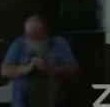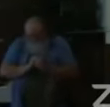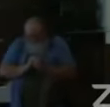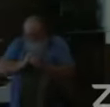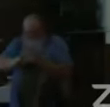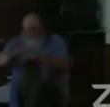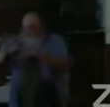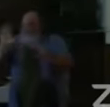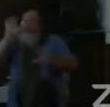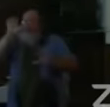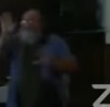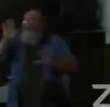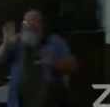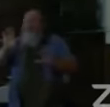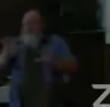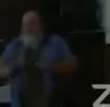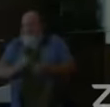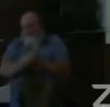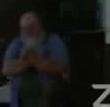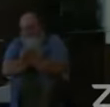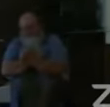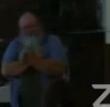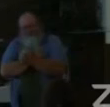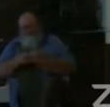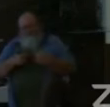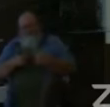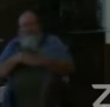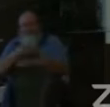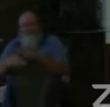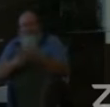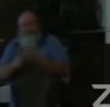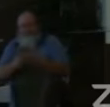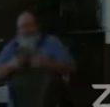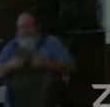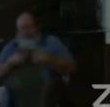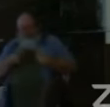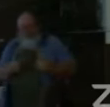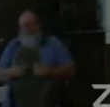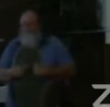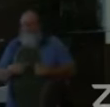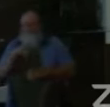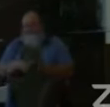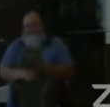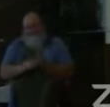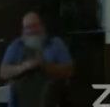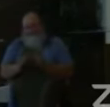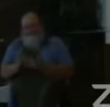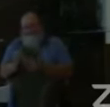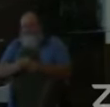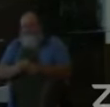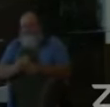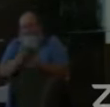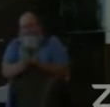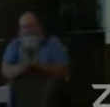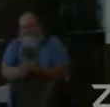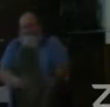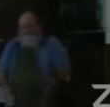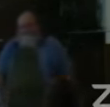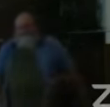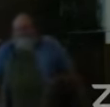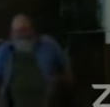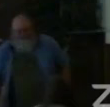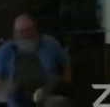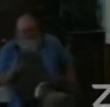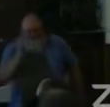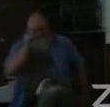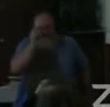can experience hope and peace and your glory. In Jesus' name we pray. Amen.